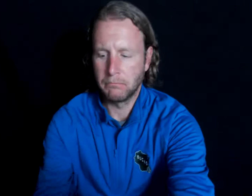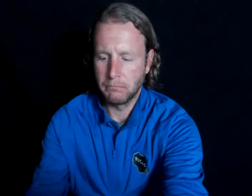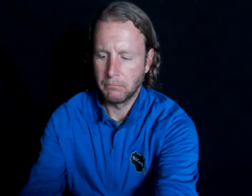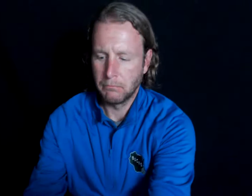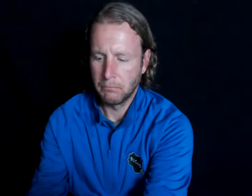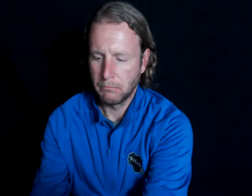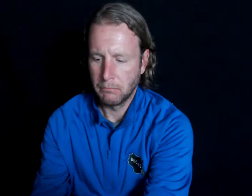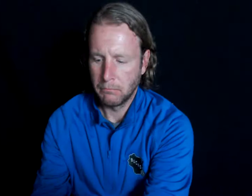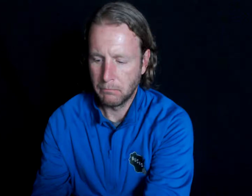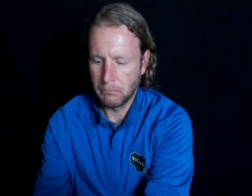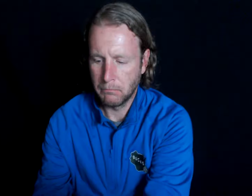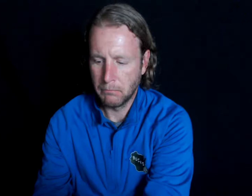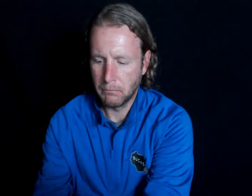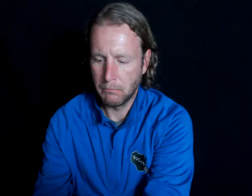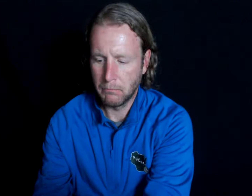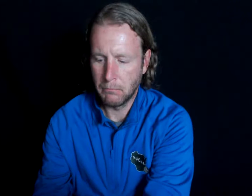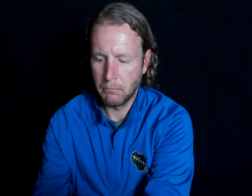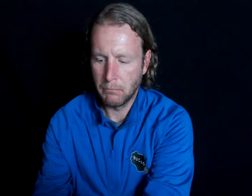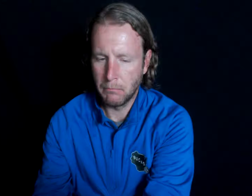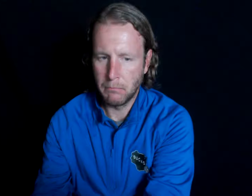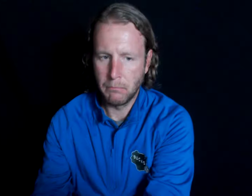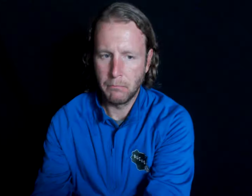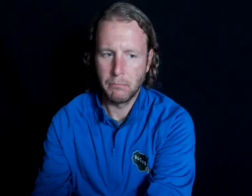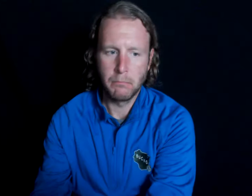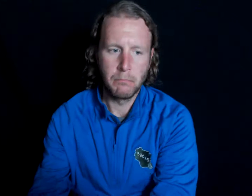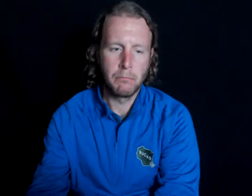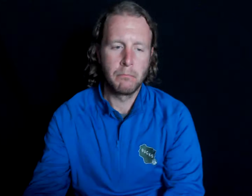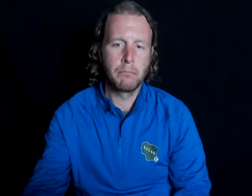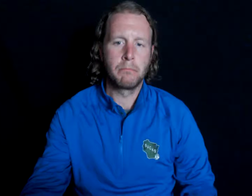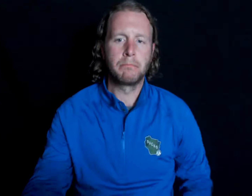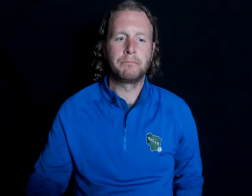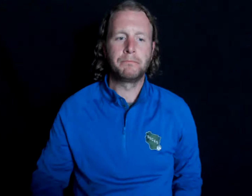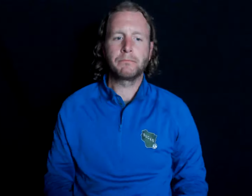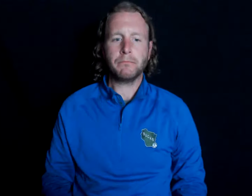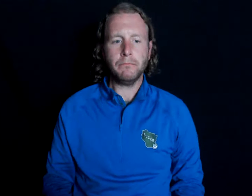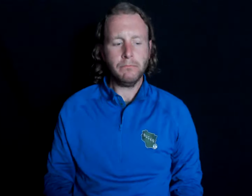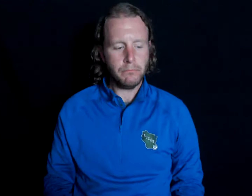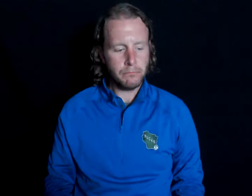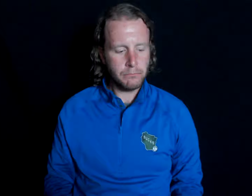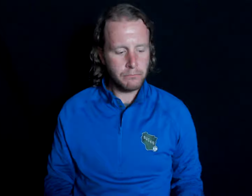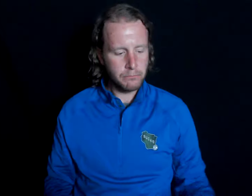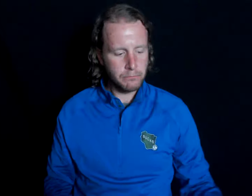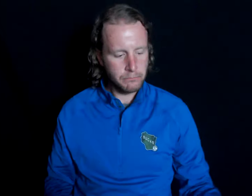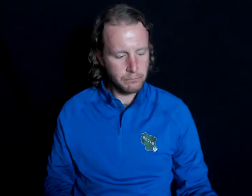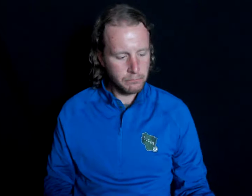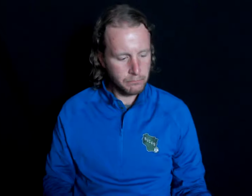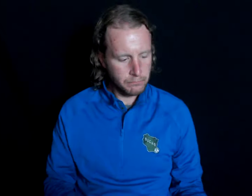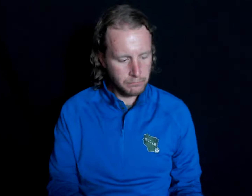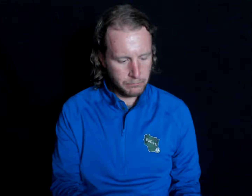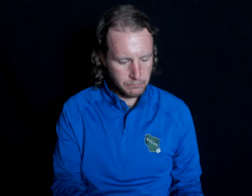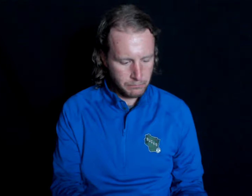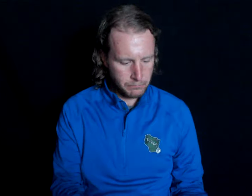internet keeps using old gifts to react to his highlights. Mountain Dew presents the Joel Deserves Better gift collection.